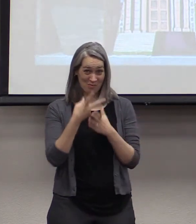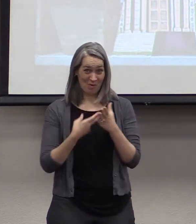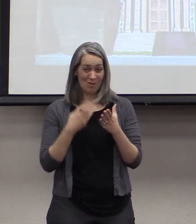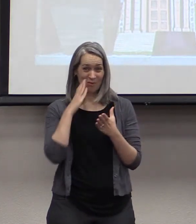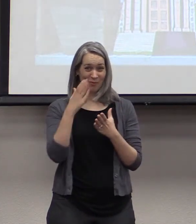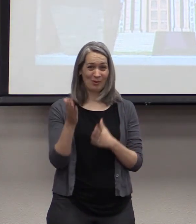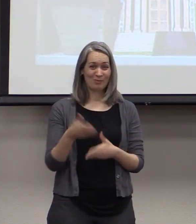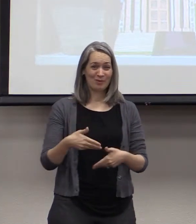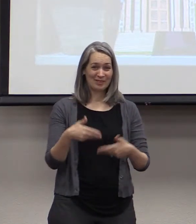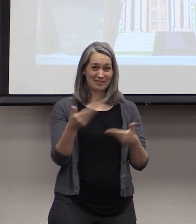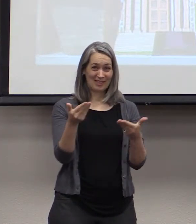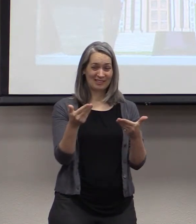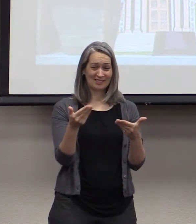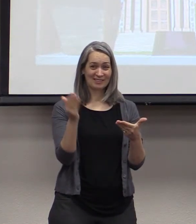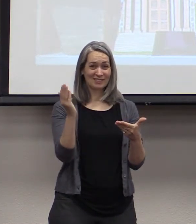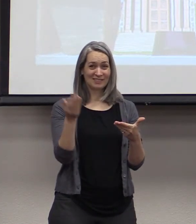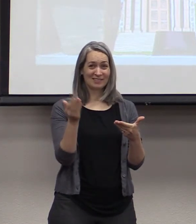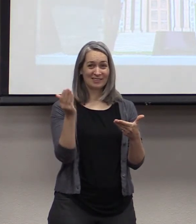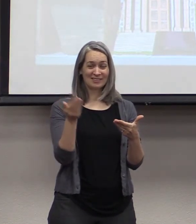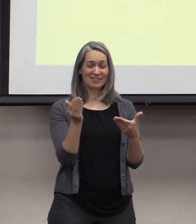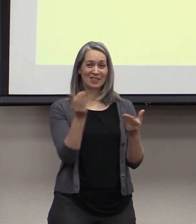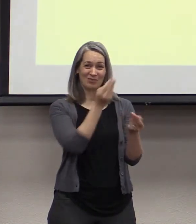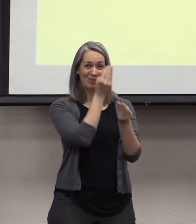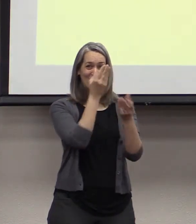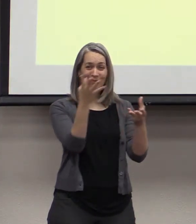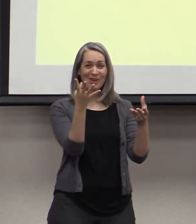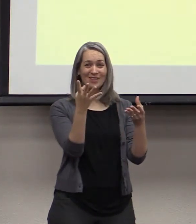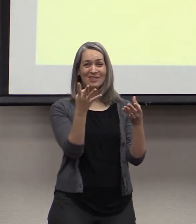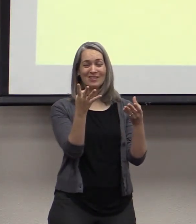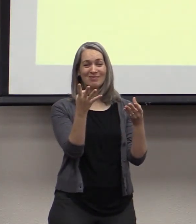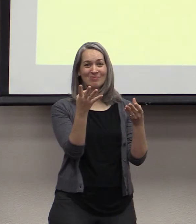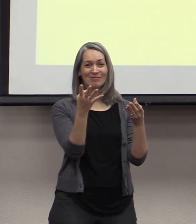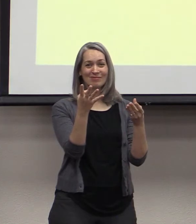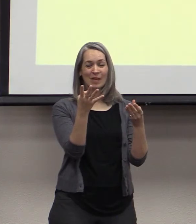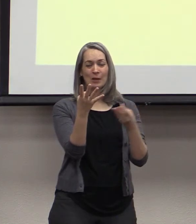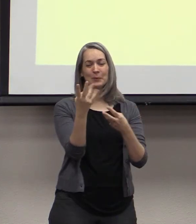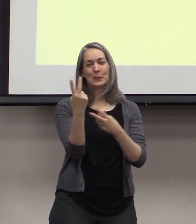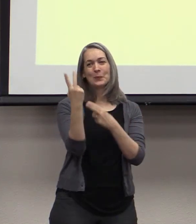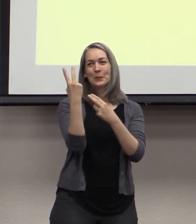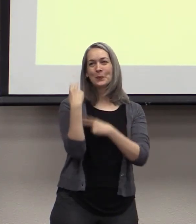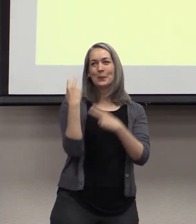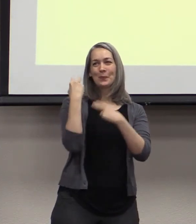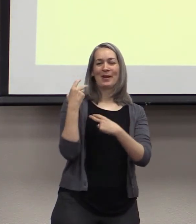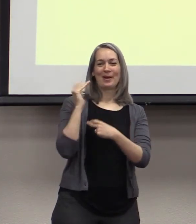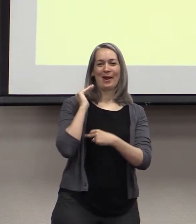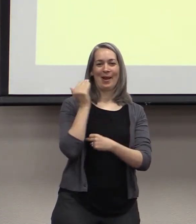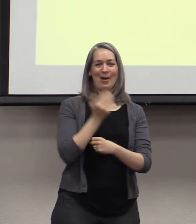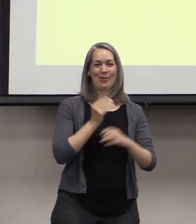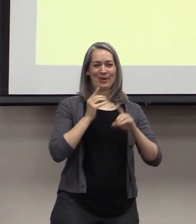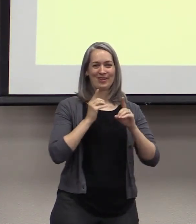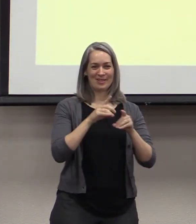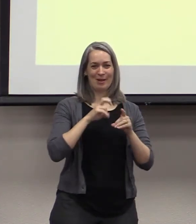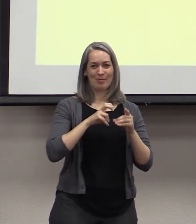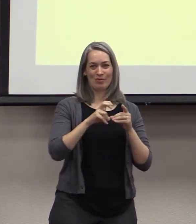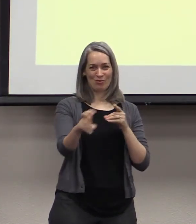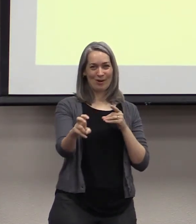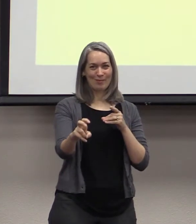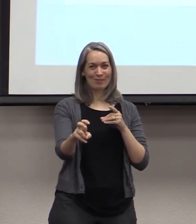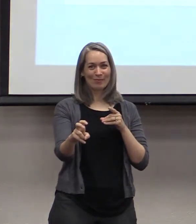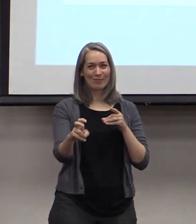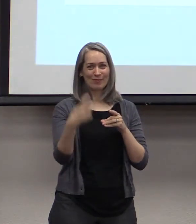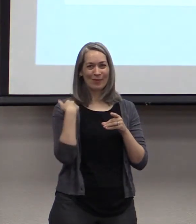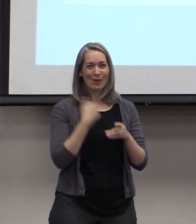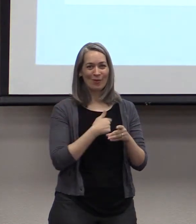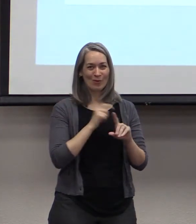present some just information, reflections on our disciple trips that we took during